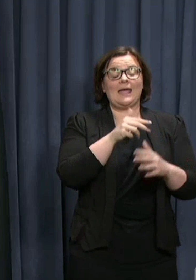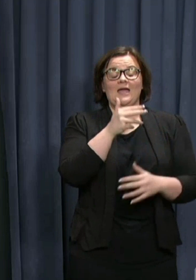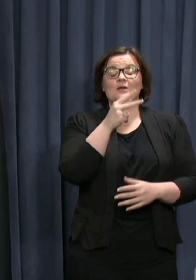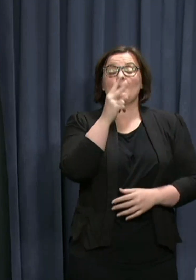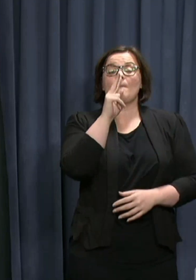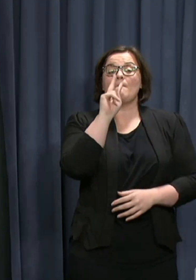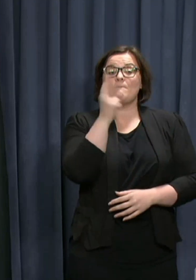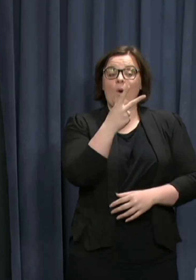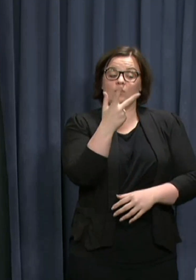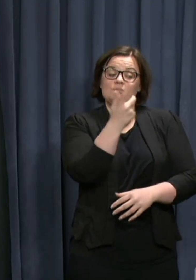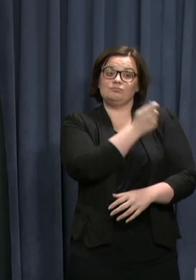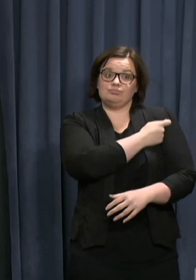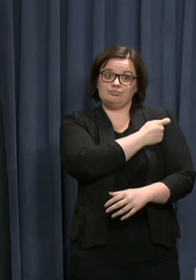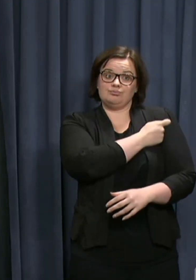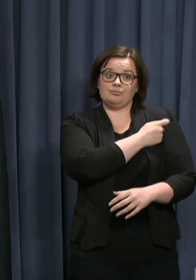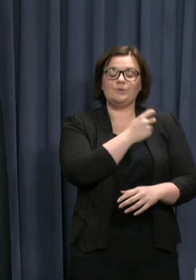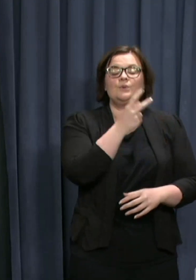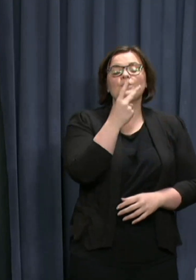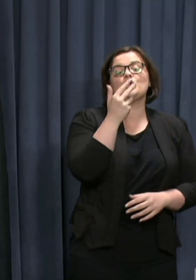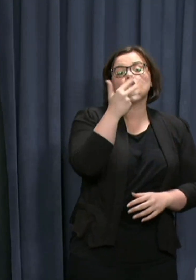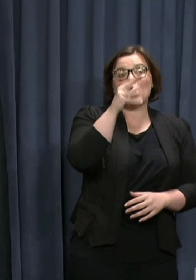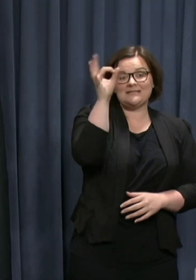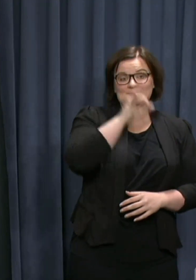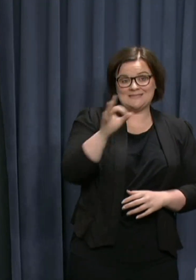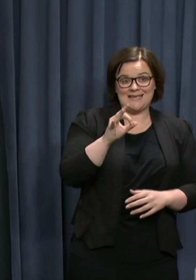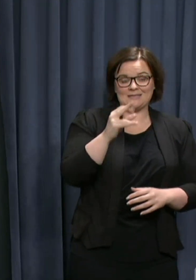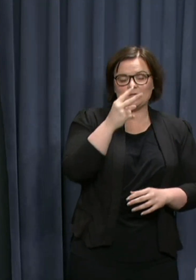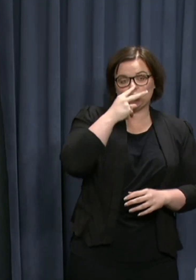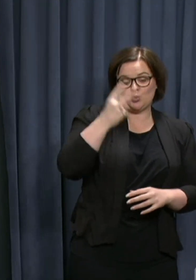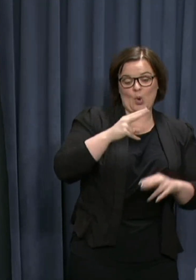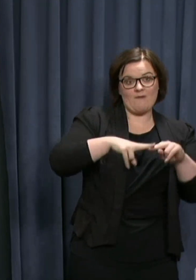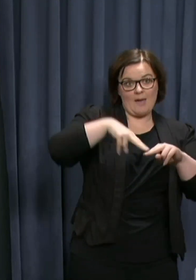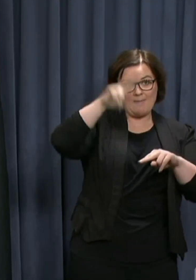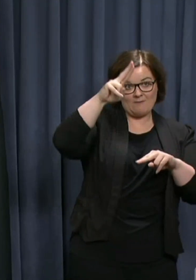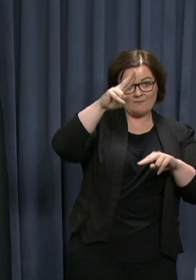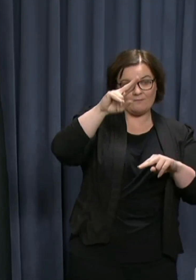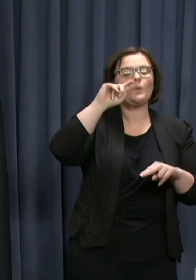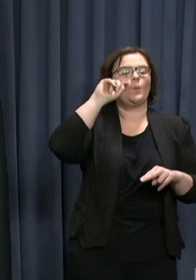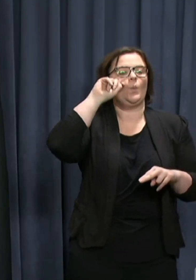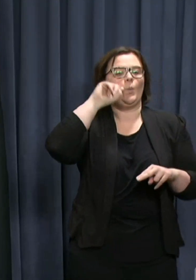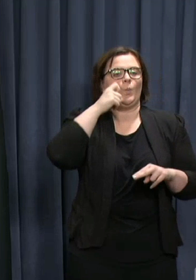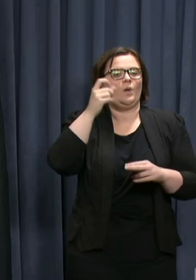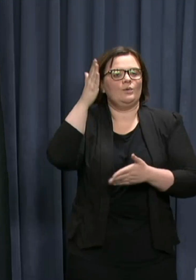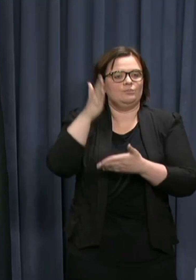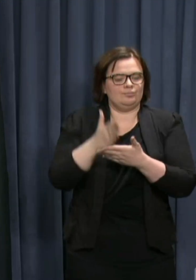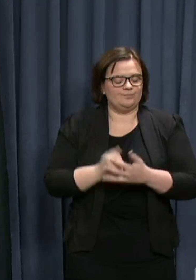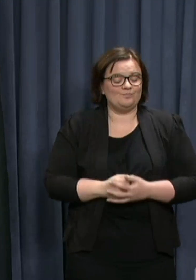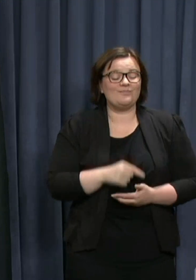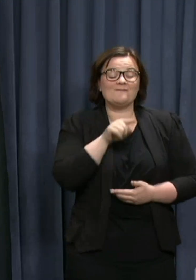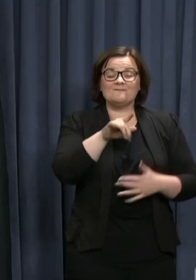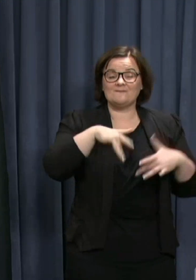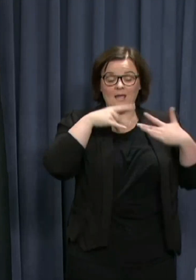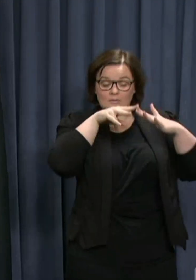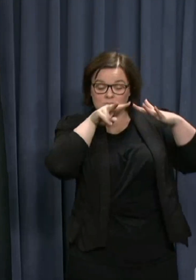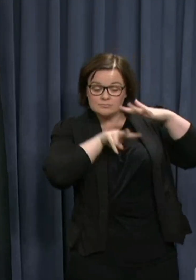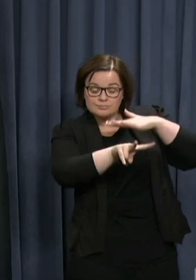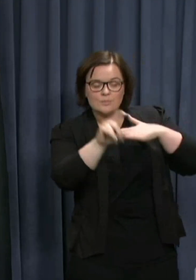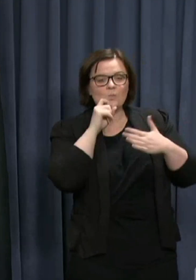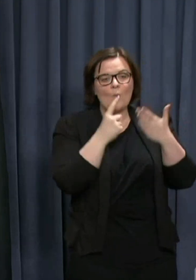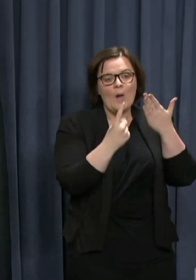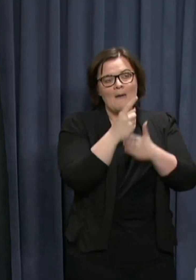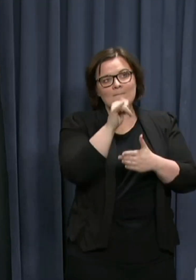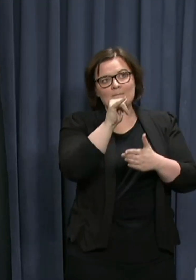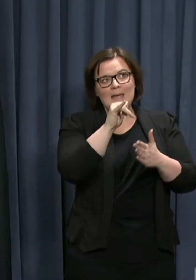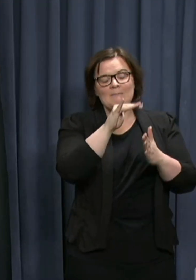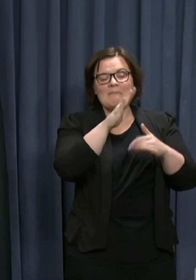for people aged 12 and above. That is forecast to take place in late January or early